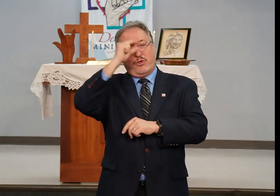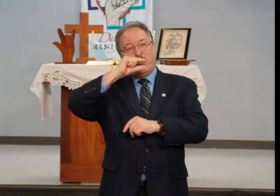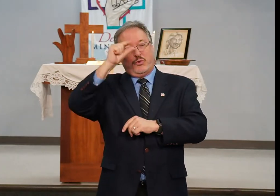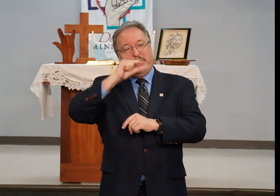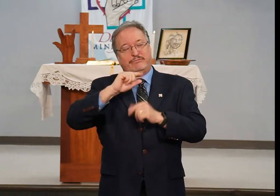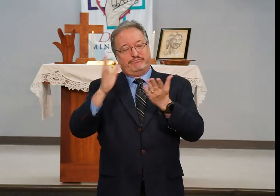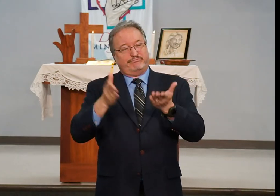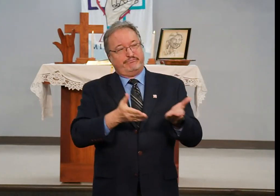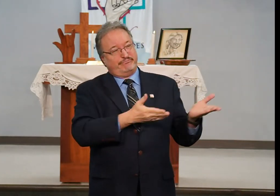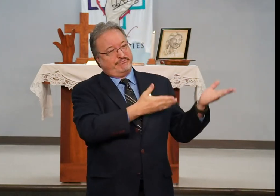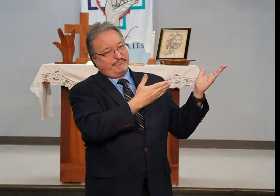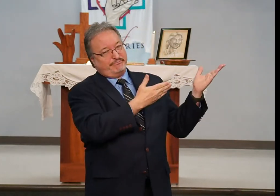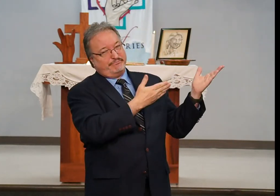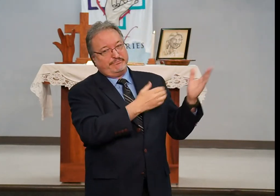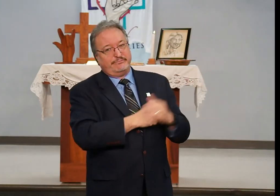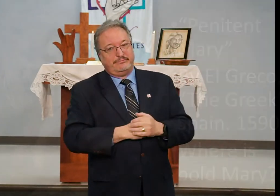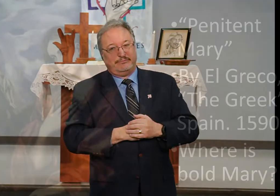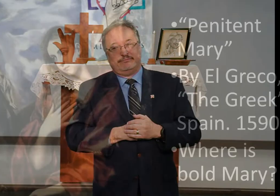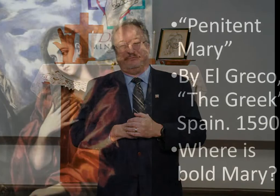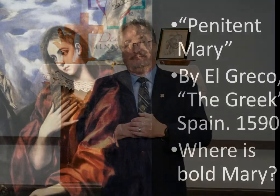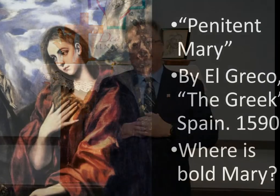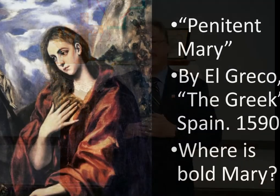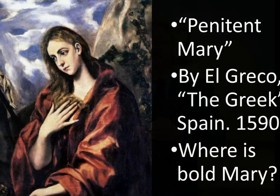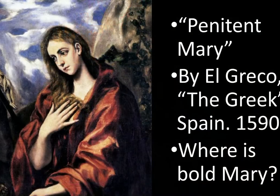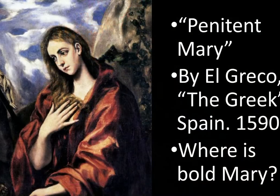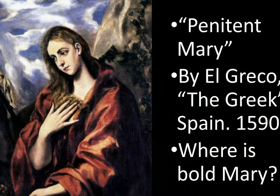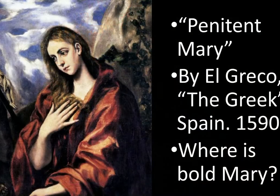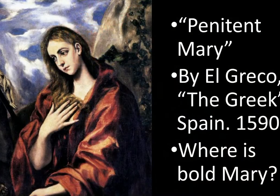by El Greco, the artist, called The Greek.